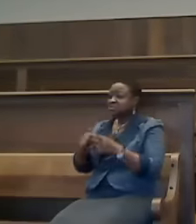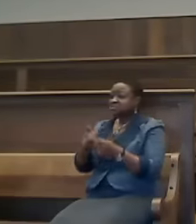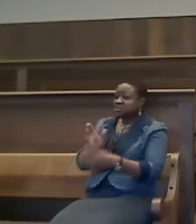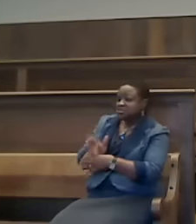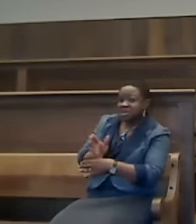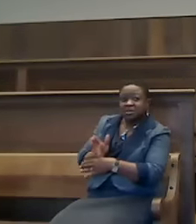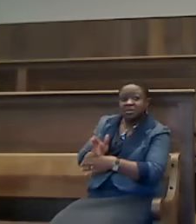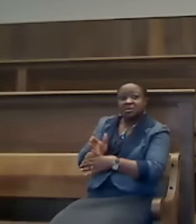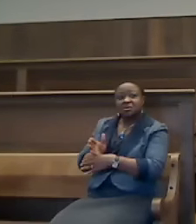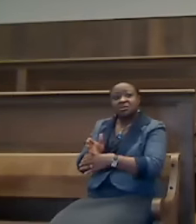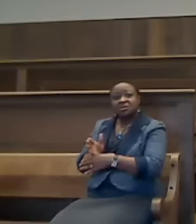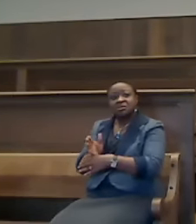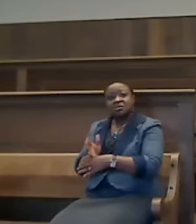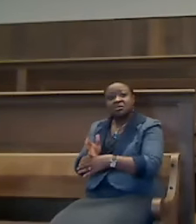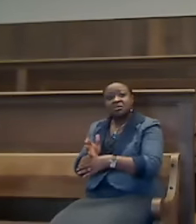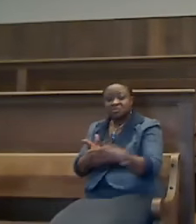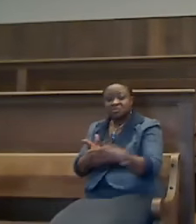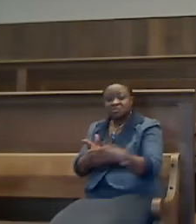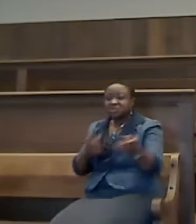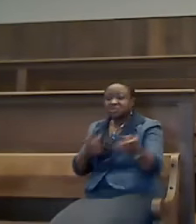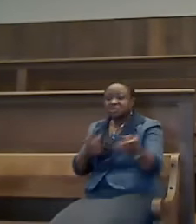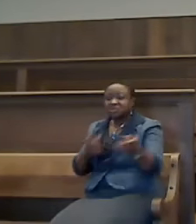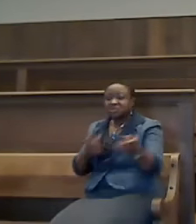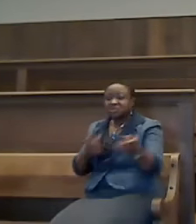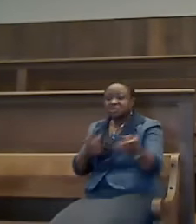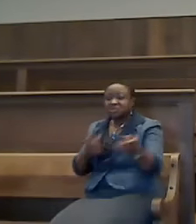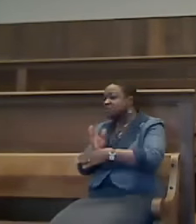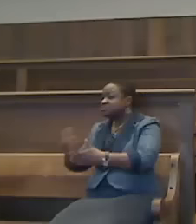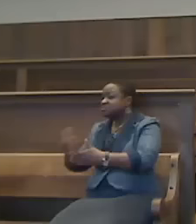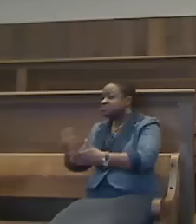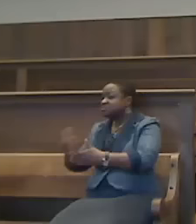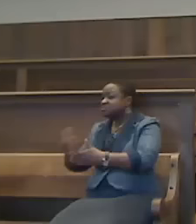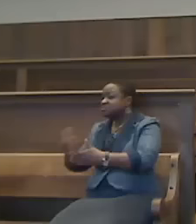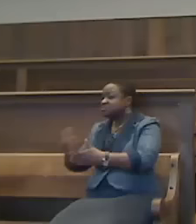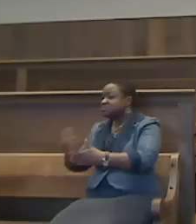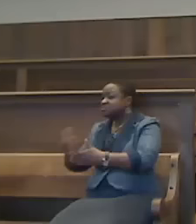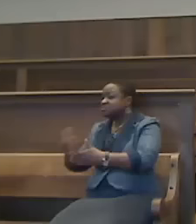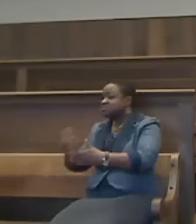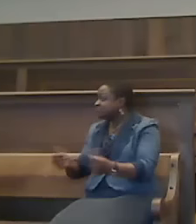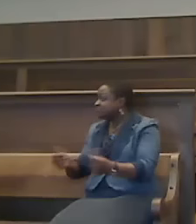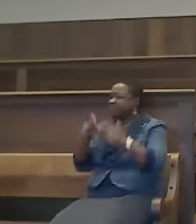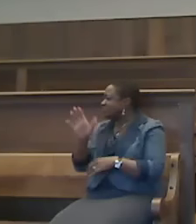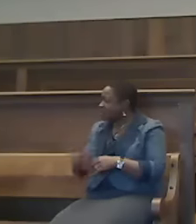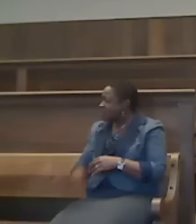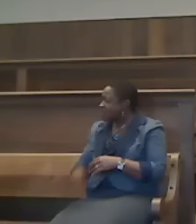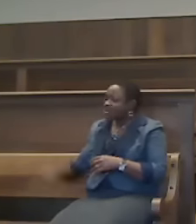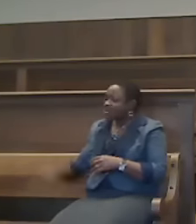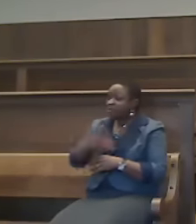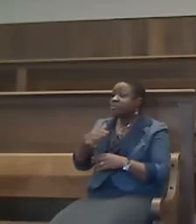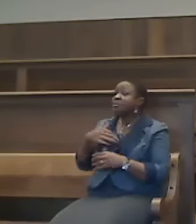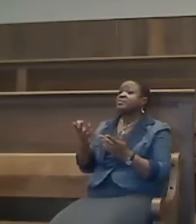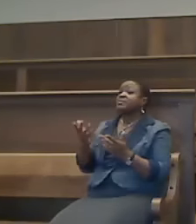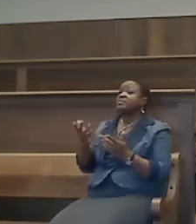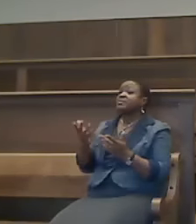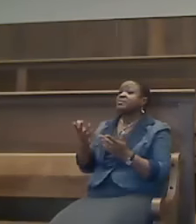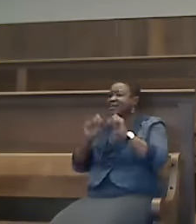Medium? Medium? Okay. We see this all over. I'm asking